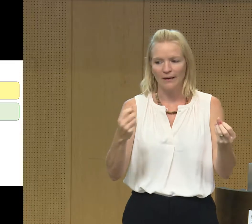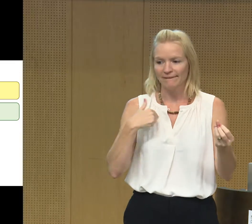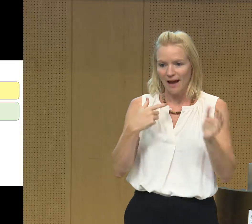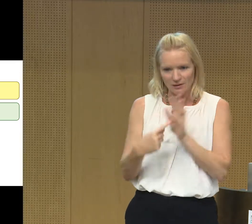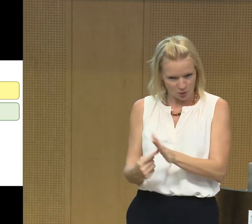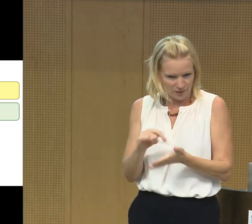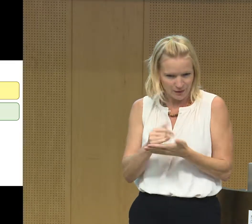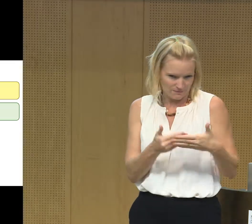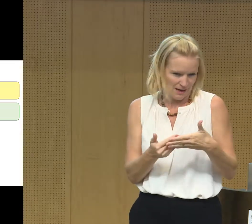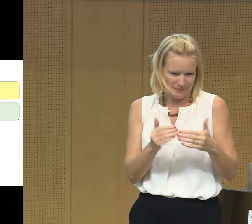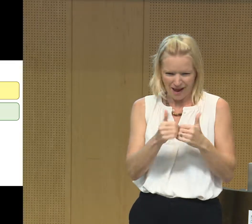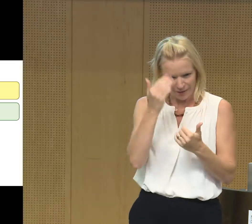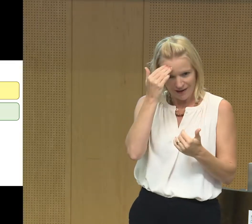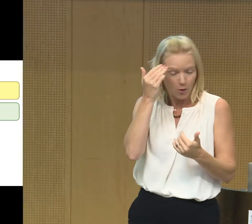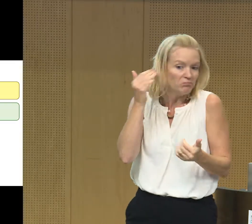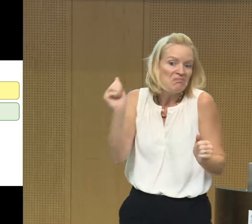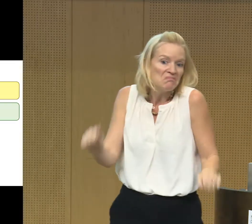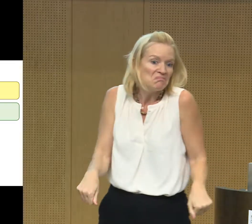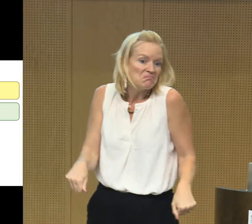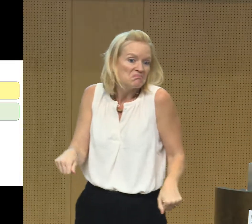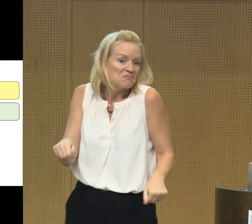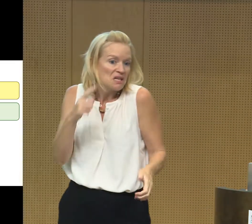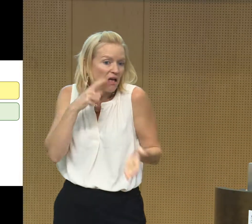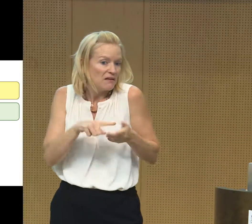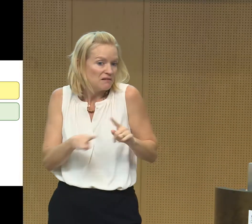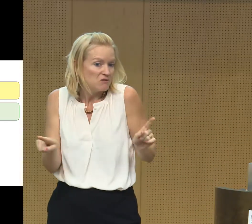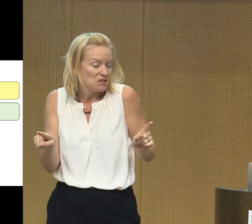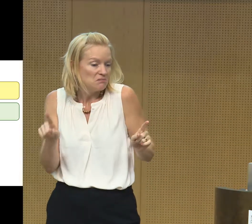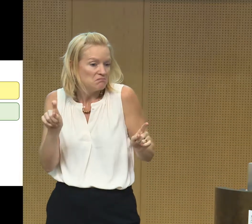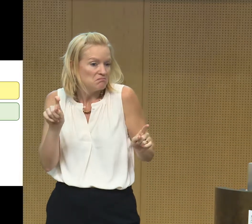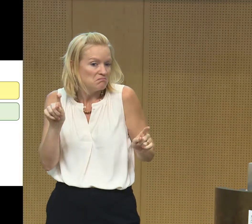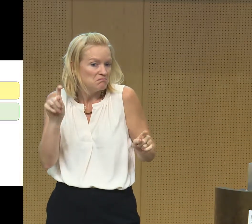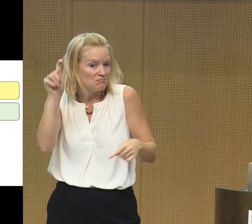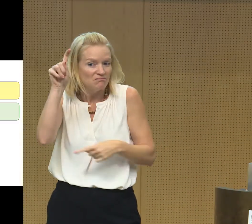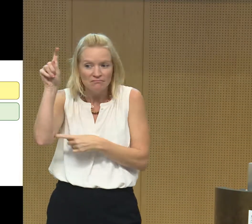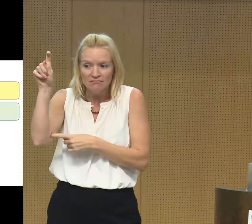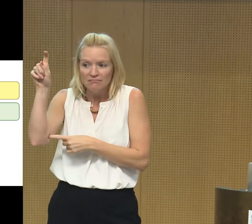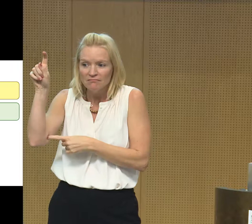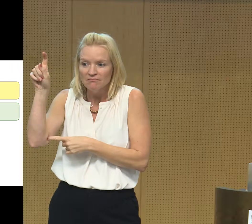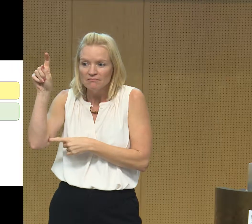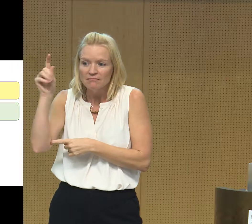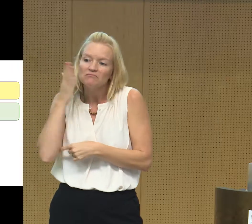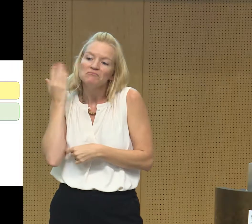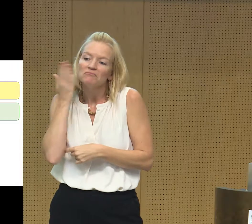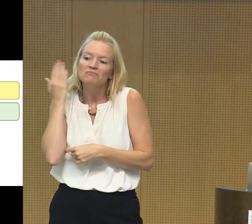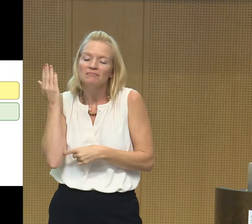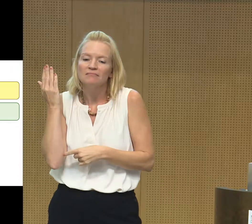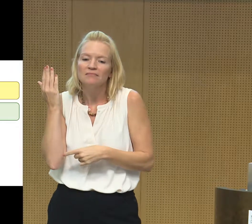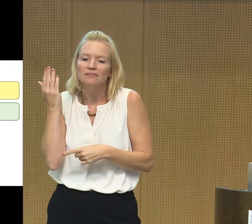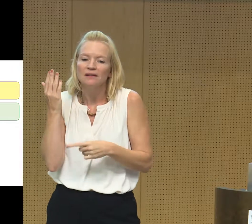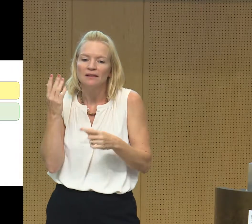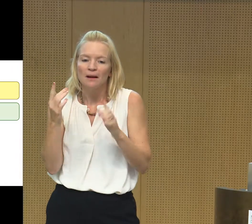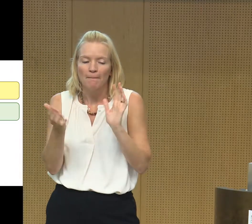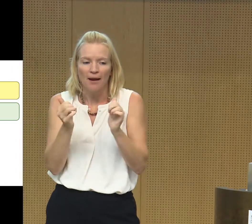Oh, so if I showed that to a baby, that series of movements, would they be able to tell the difference between what are signs and what are